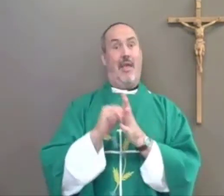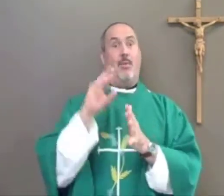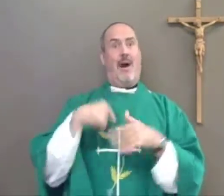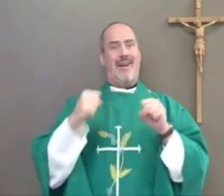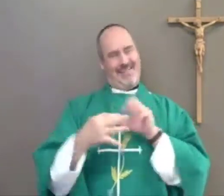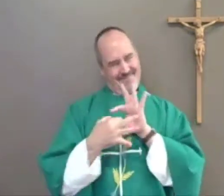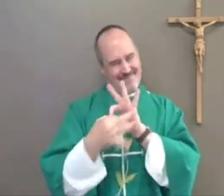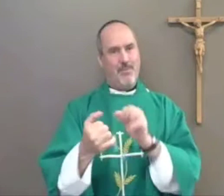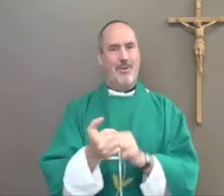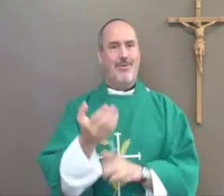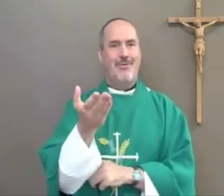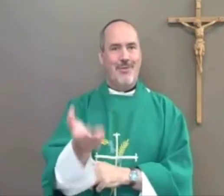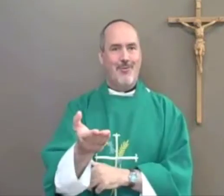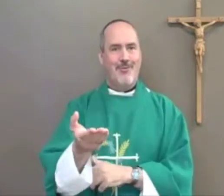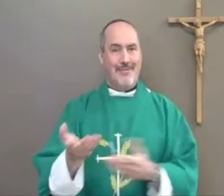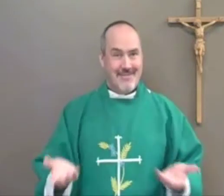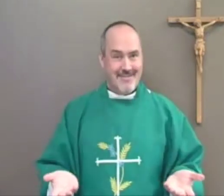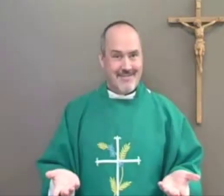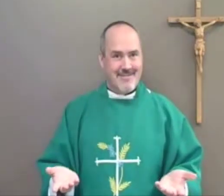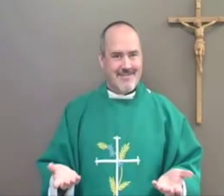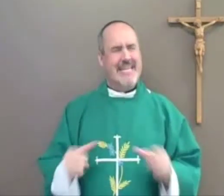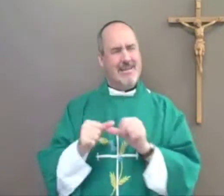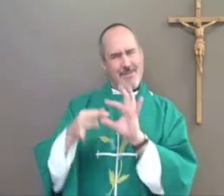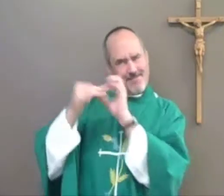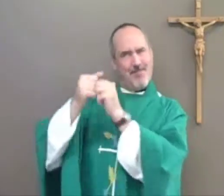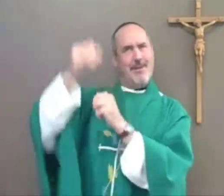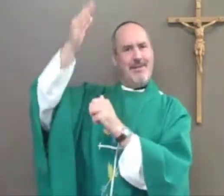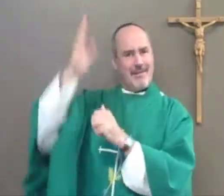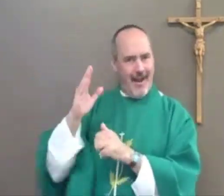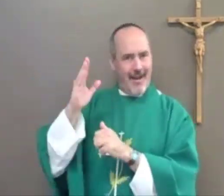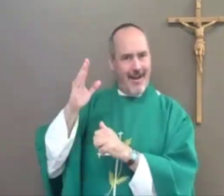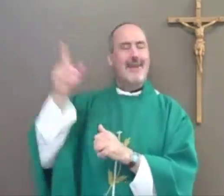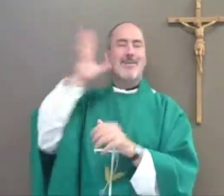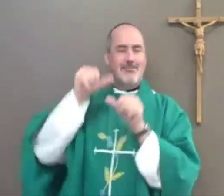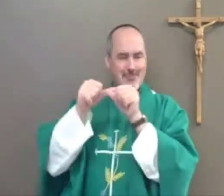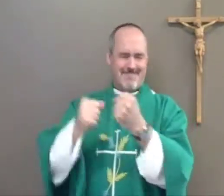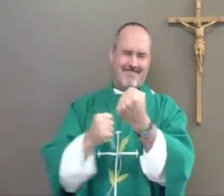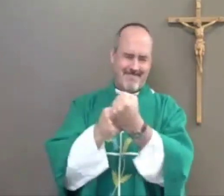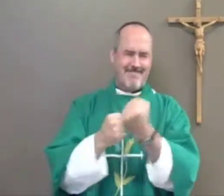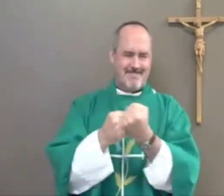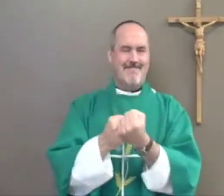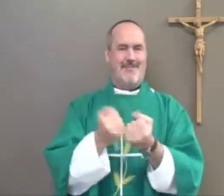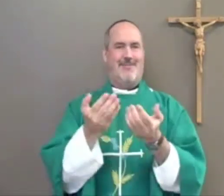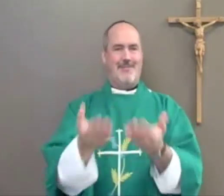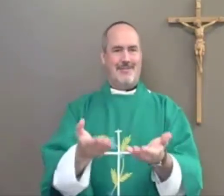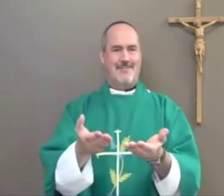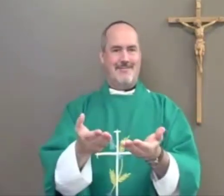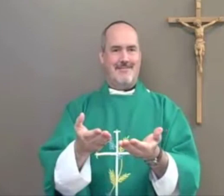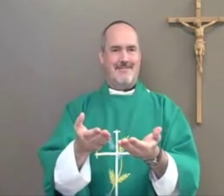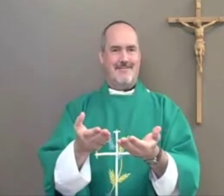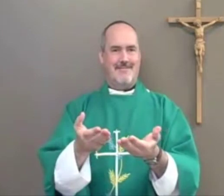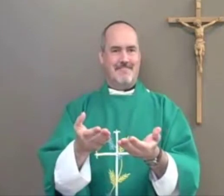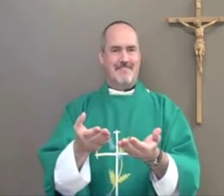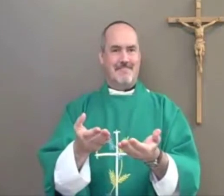That means we're connected and he's connected to us. We're connected to God and he keeps on supporting and loving